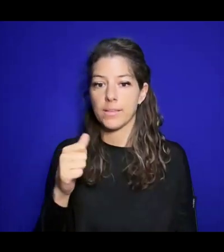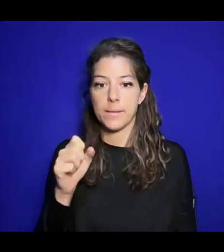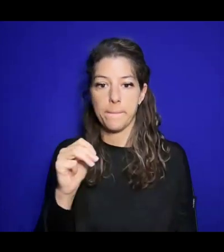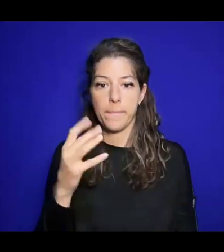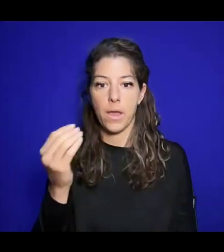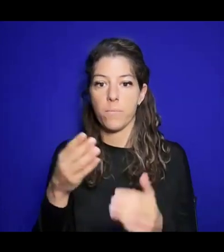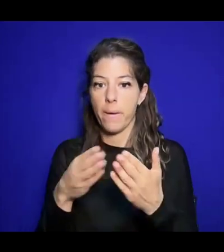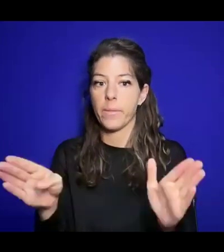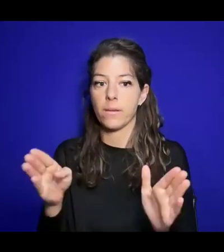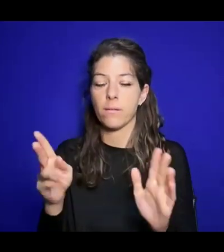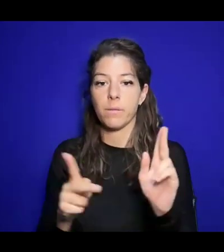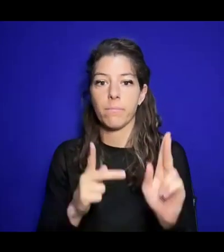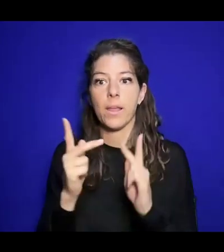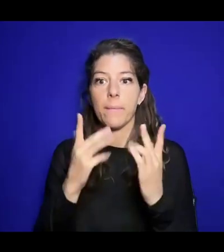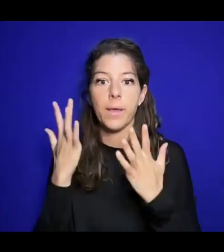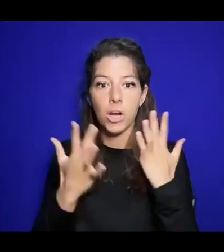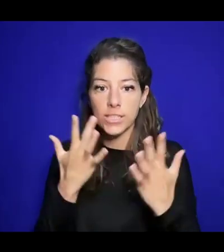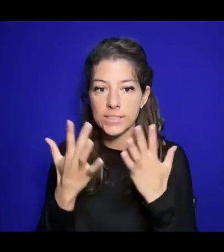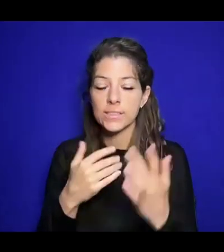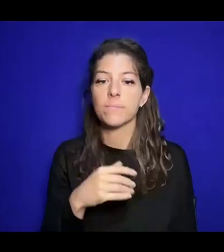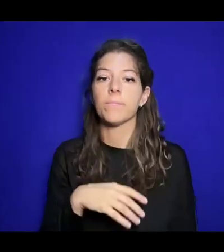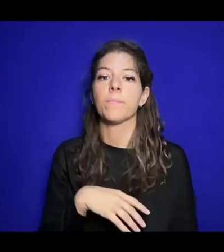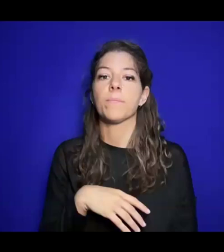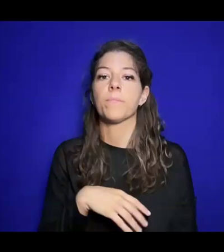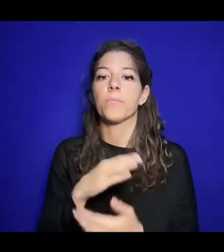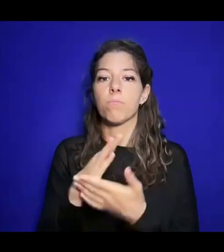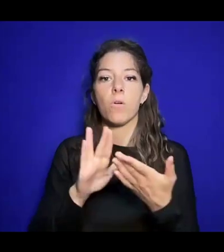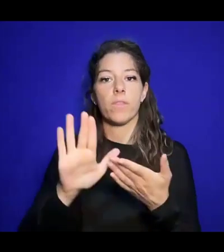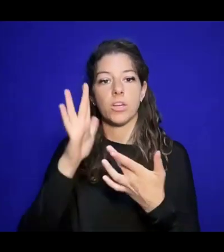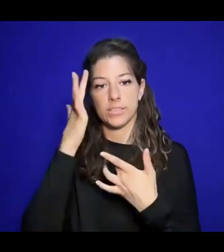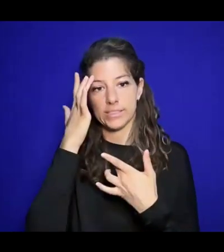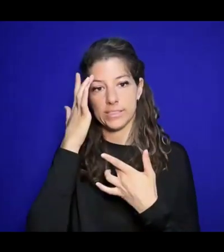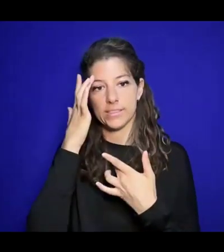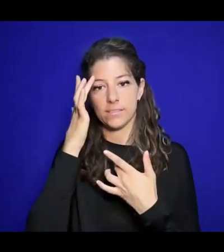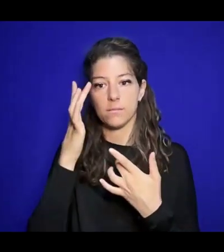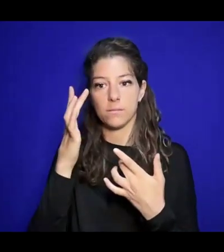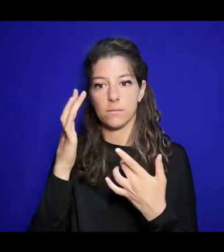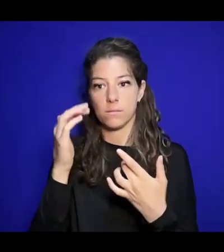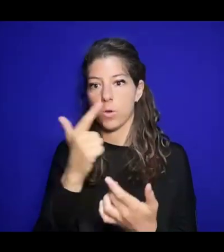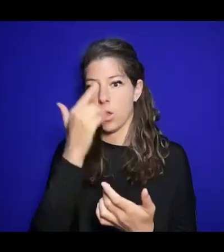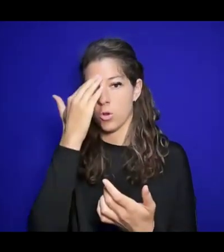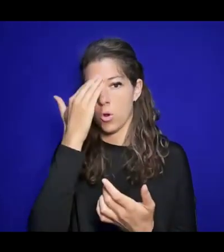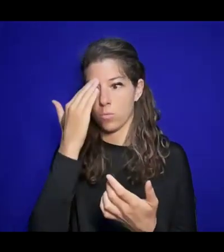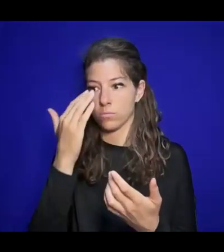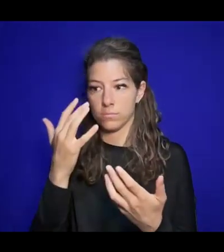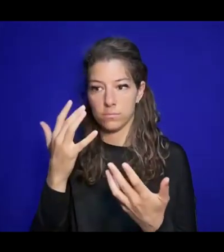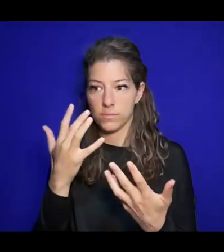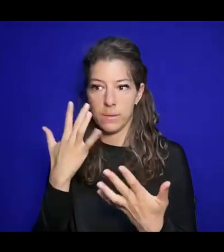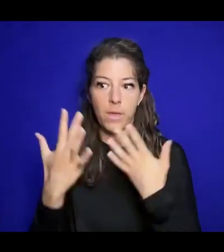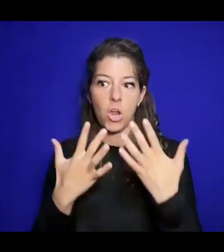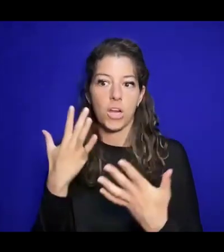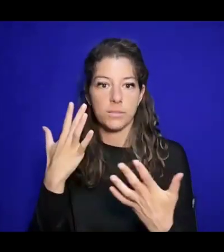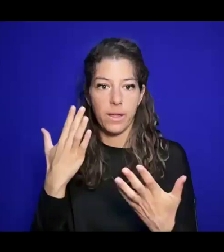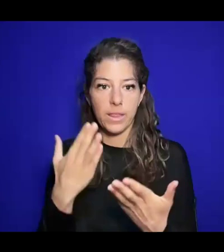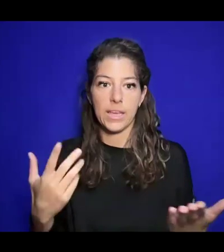public. People get embarrassed by it. It's a part of their disease. We all know we shouldn't be, but we all get embarrassed by things